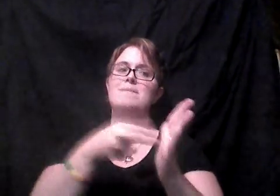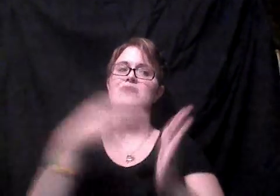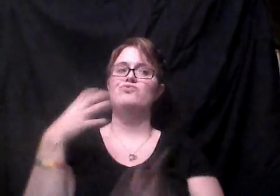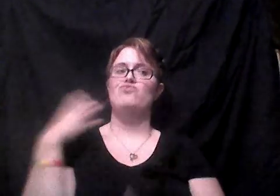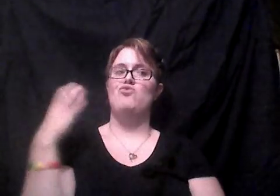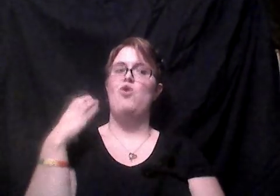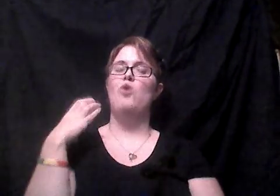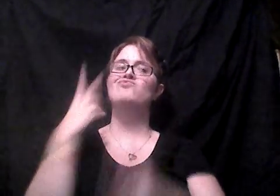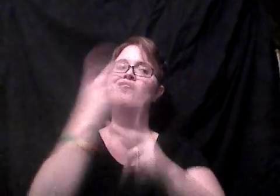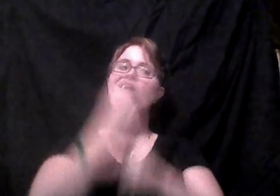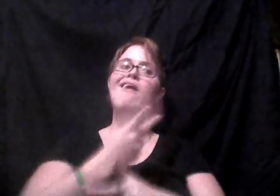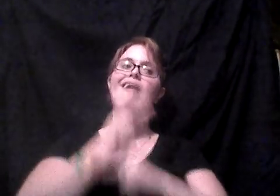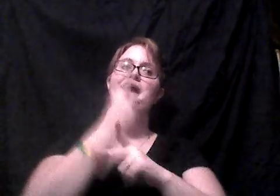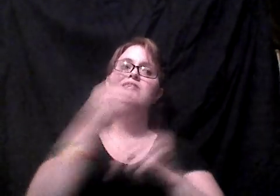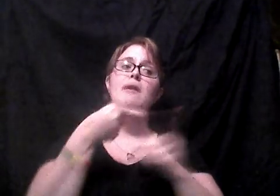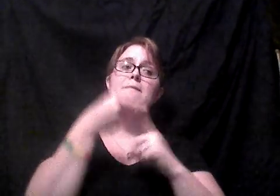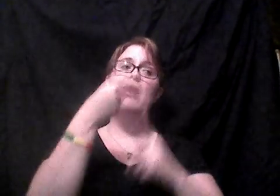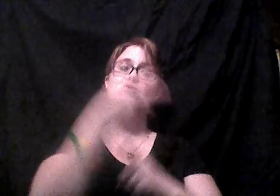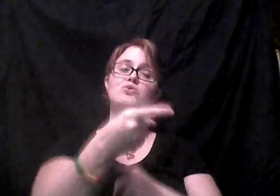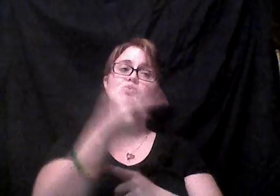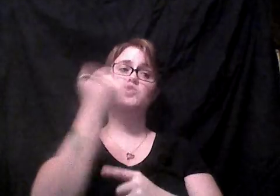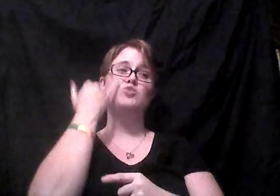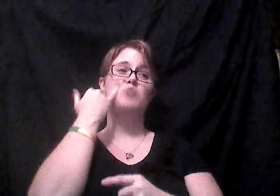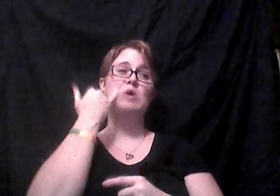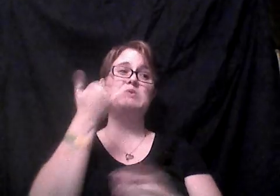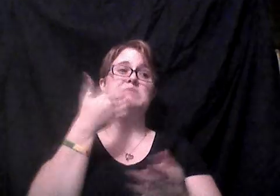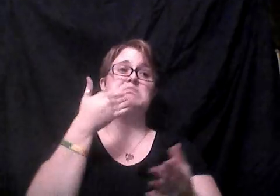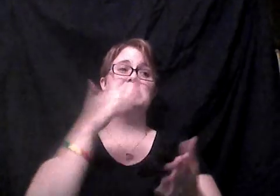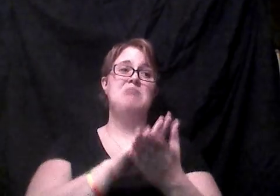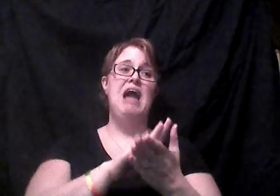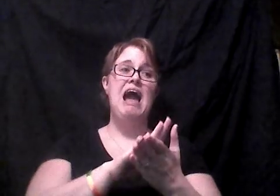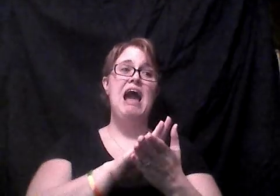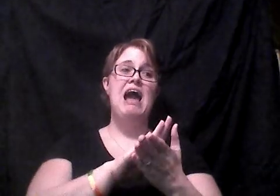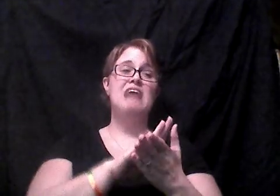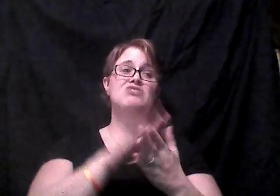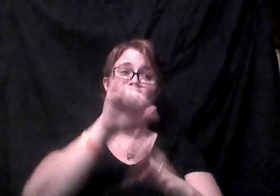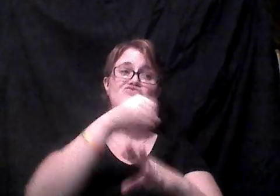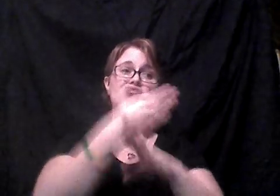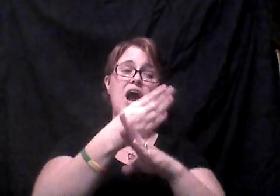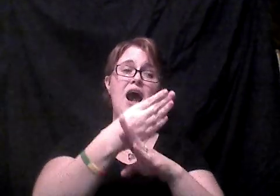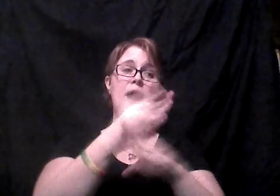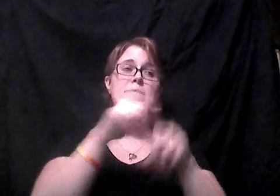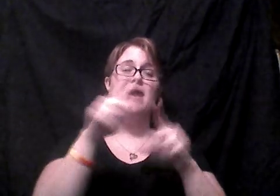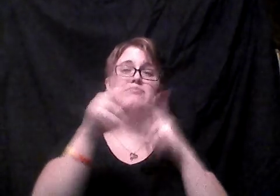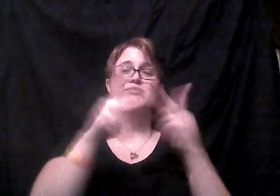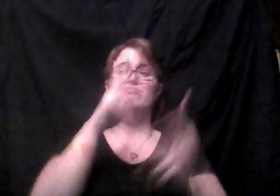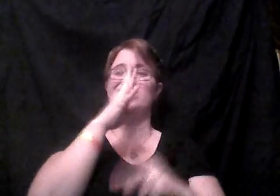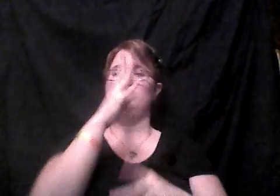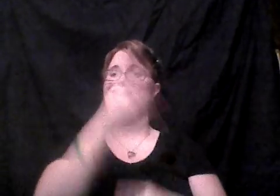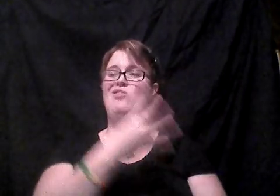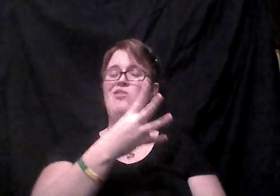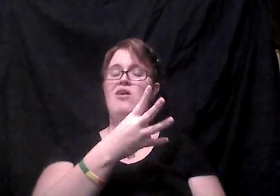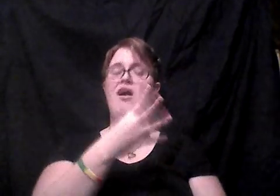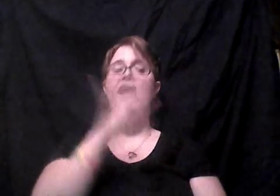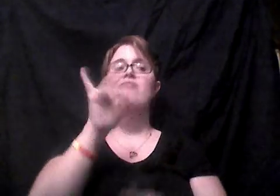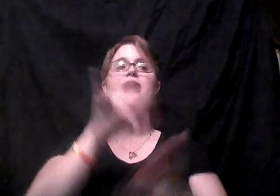job and nobody points it out to you, that's when they've given up on you." And that's something that's really stuck with me, is when somebody is going to ride